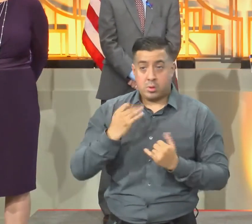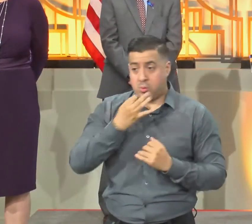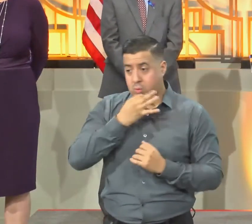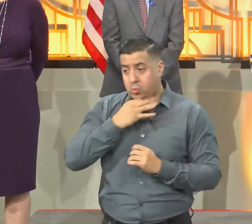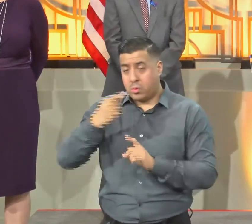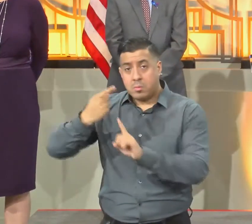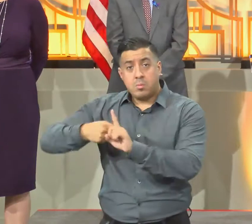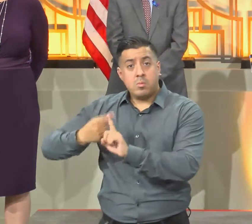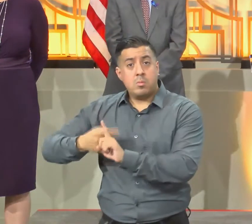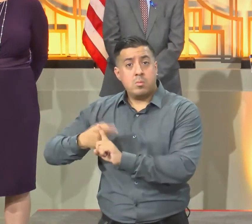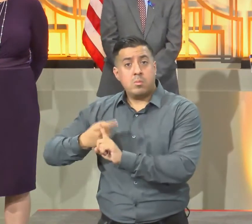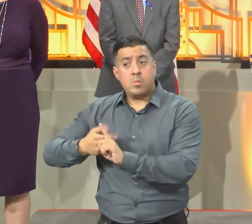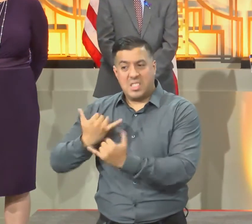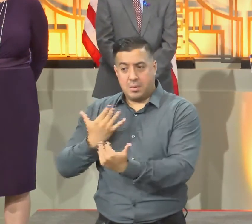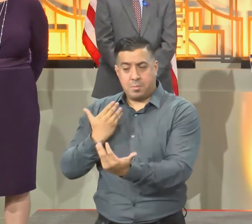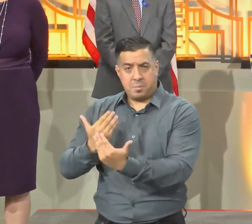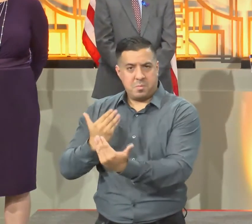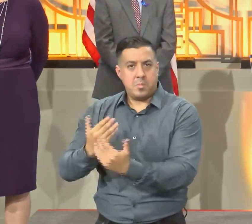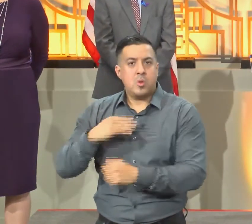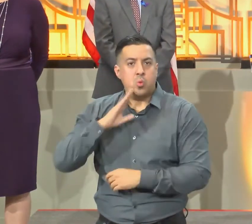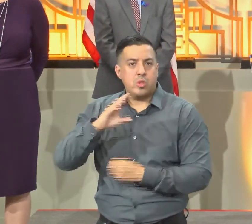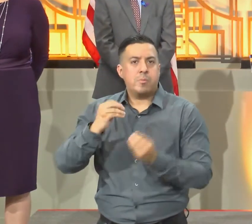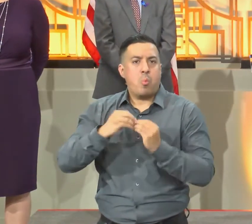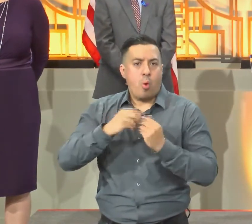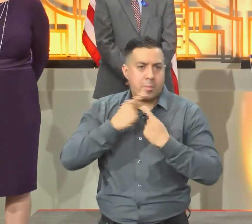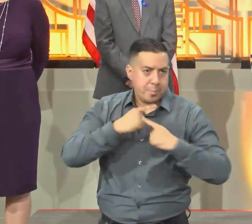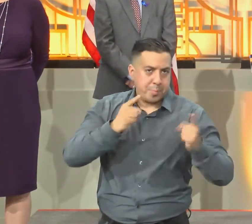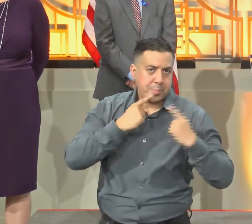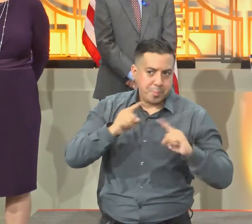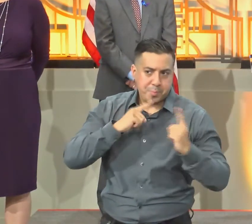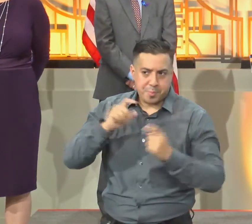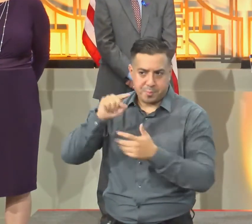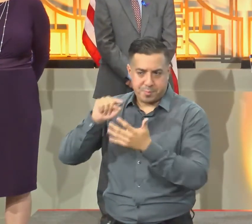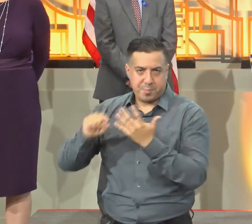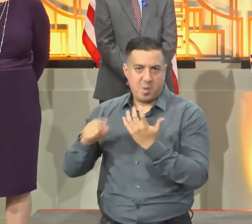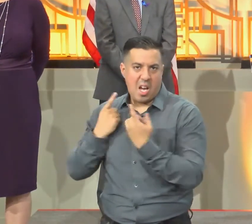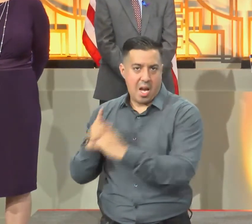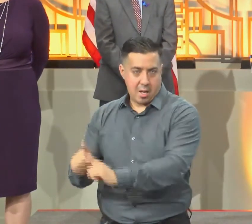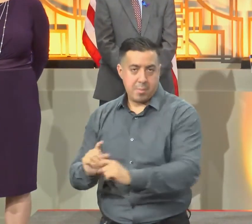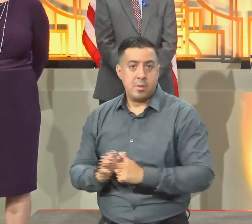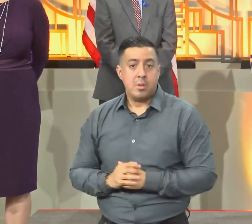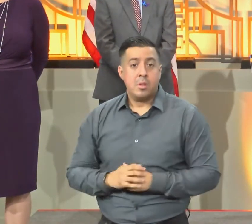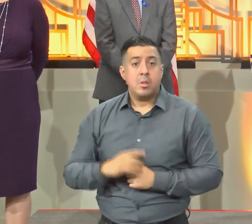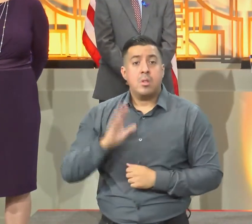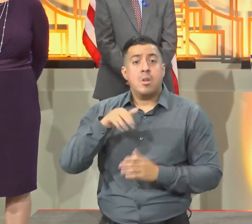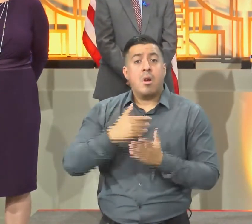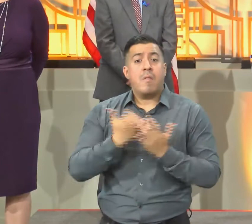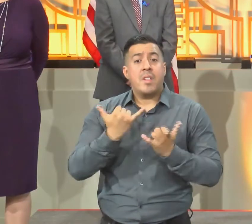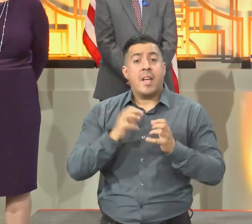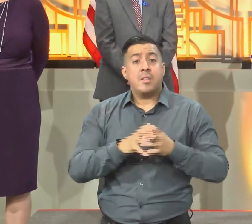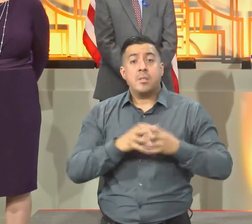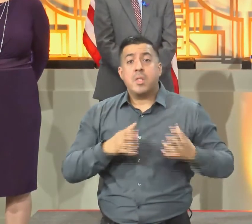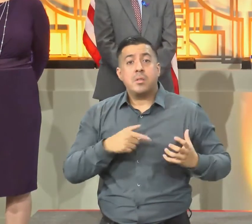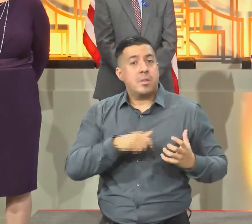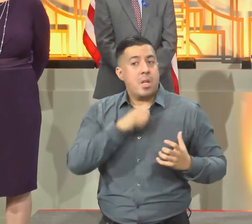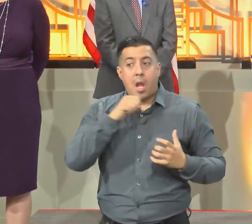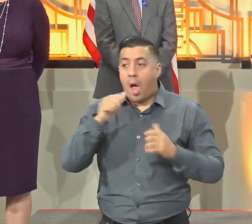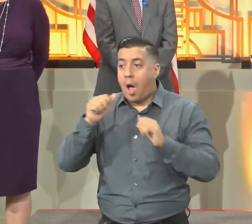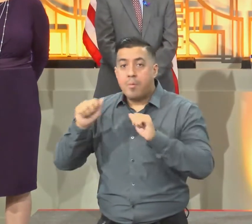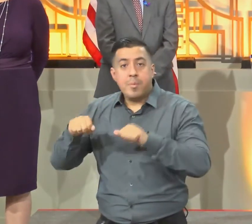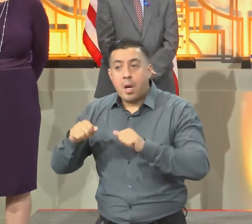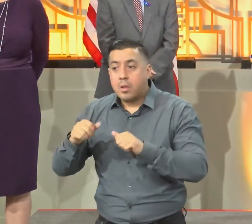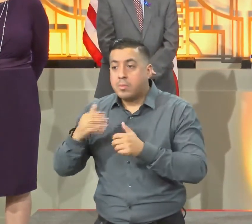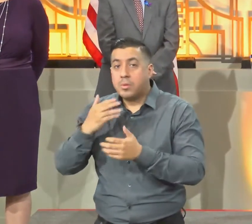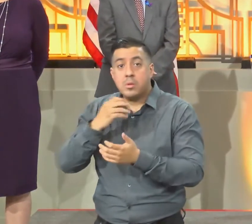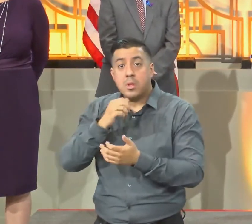we will share more details on additional initiatives. This Maker Collective and the expansion would not be possible